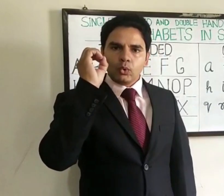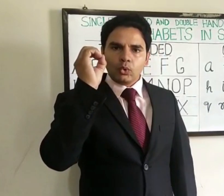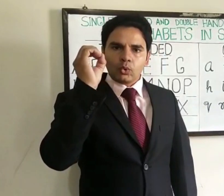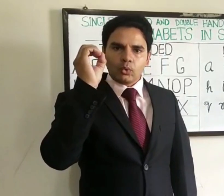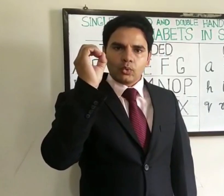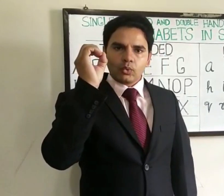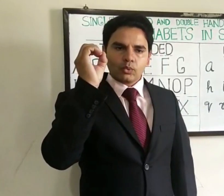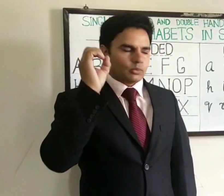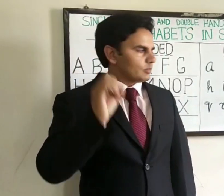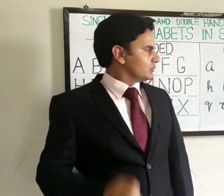O,